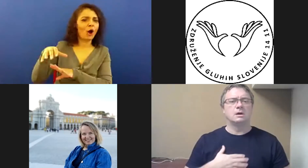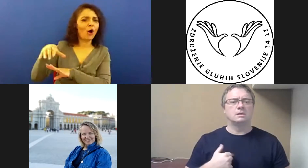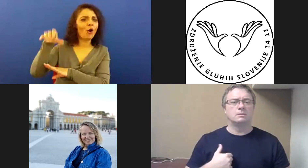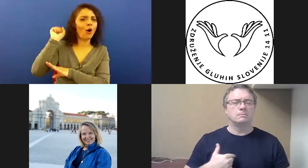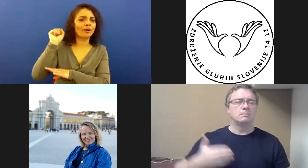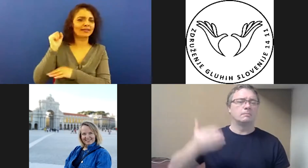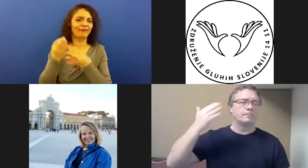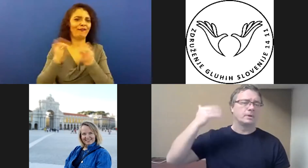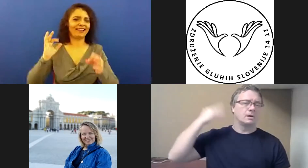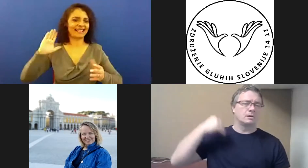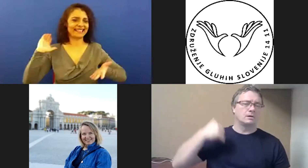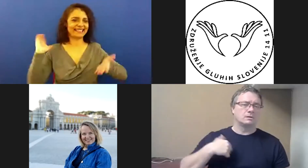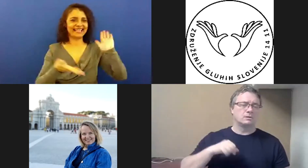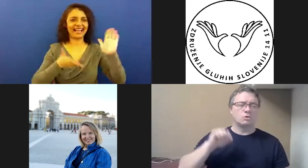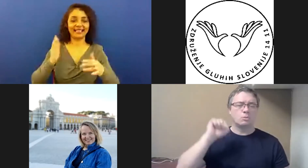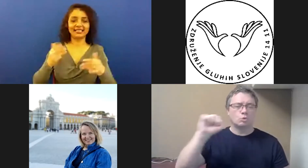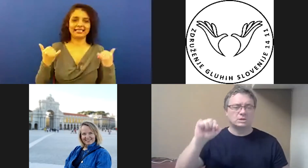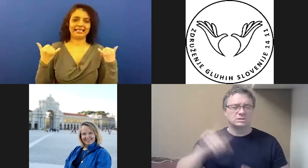me.